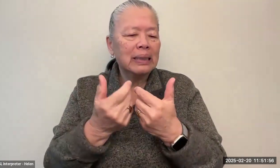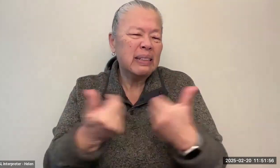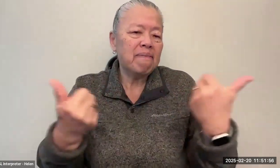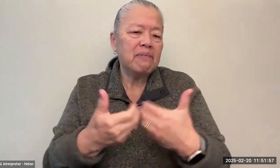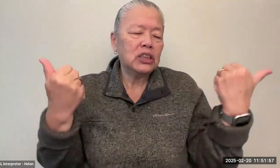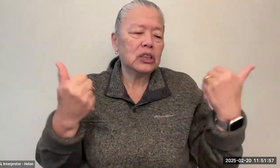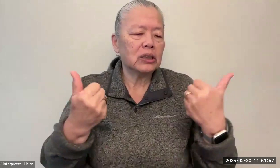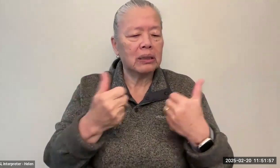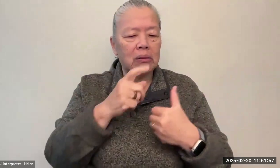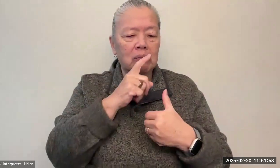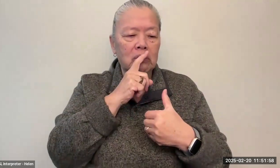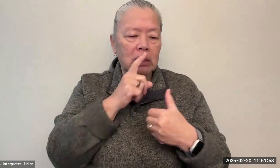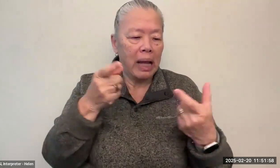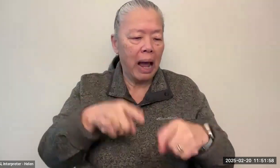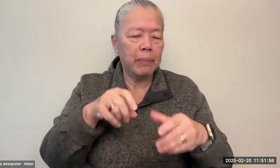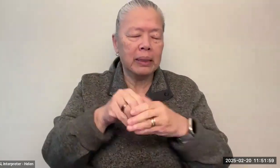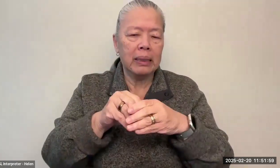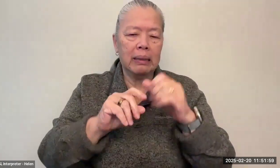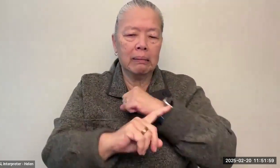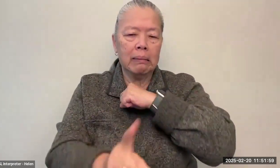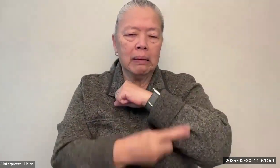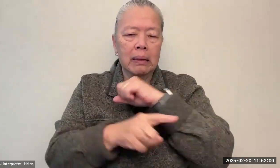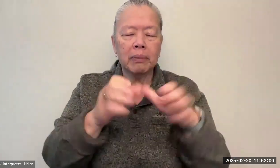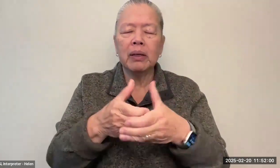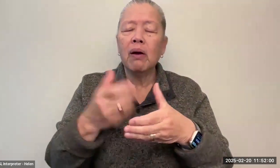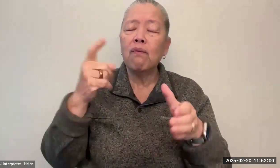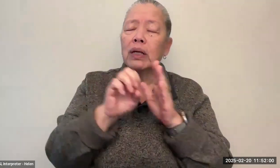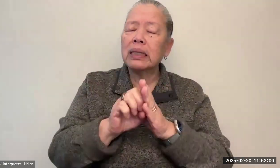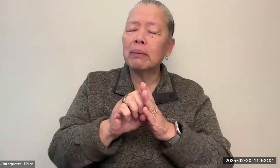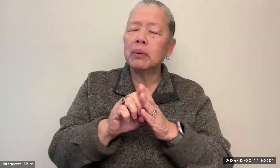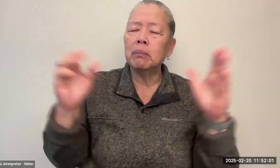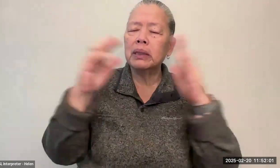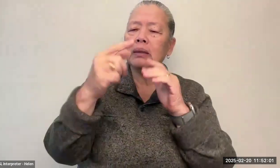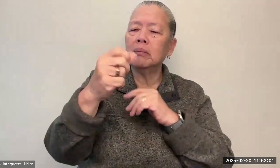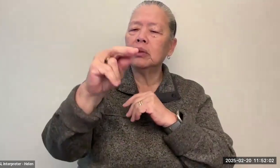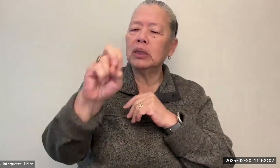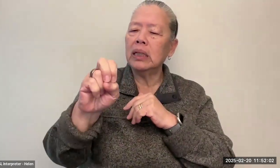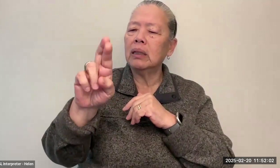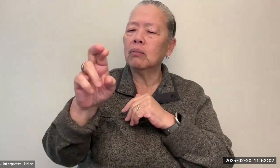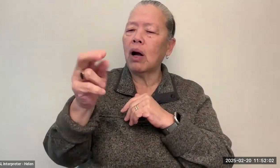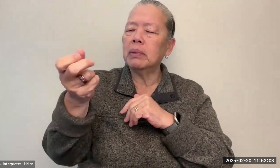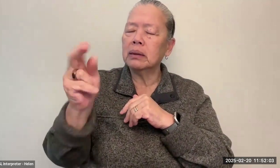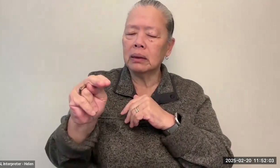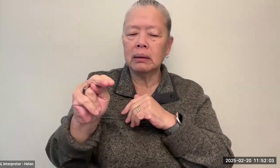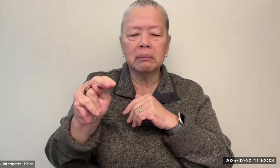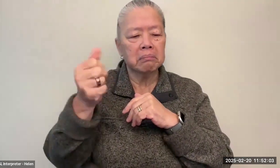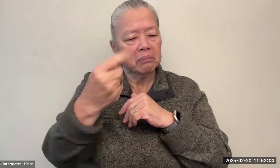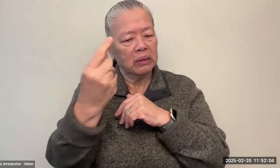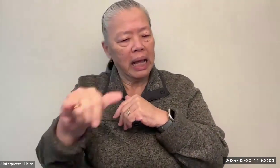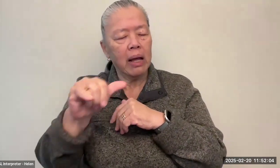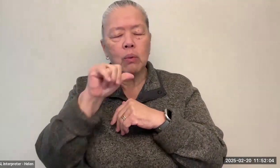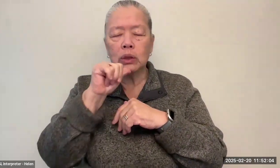For example, the openly gay Bishop Gene Robinson was not welcomed in all Anglican provinces around the world.